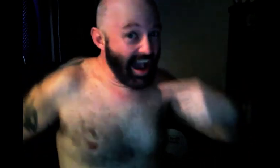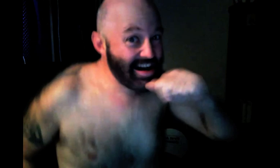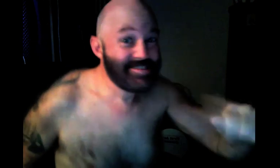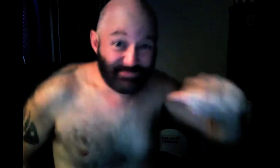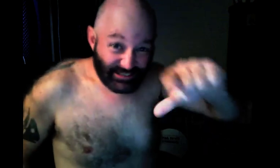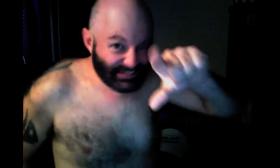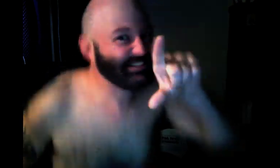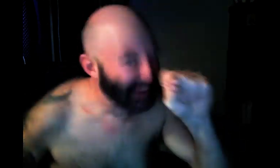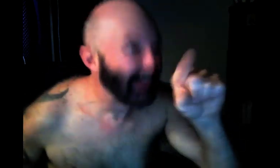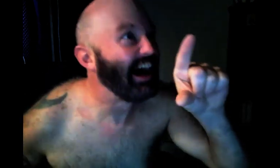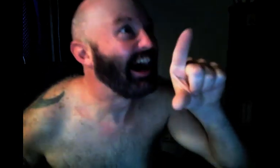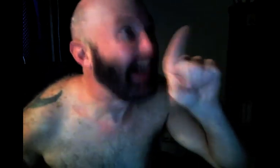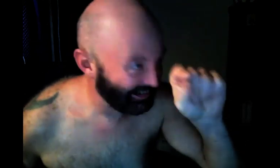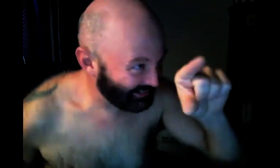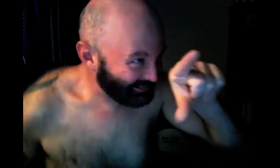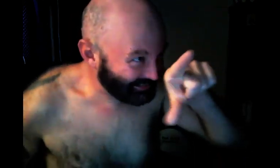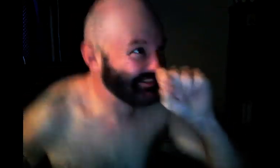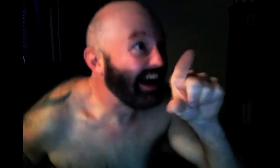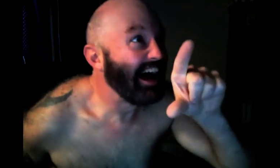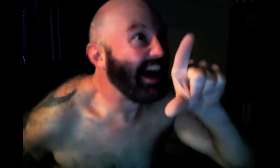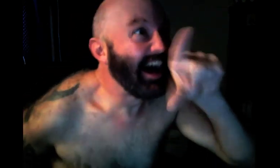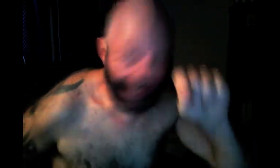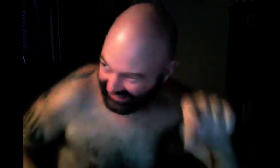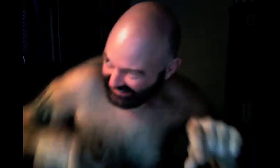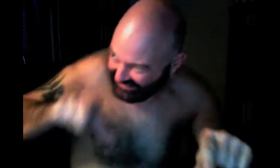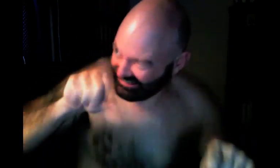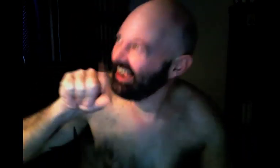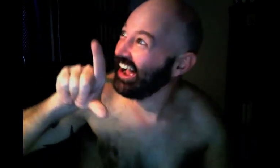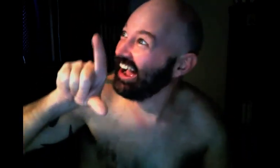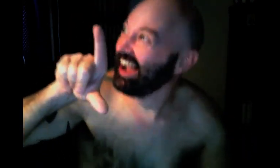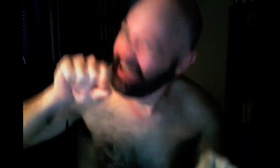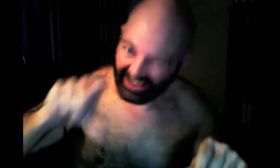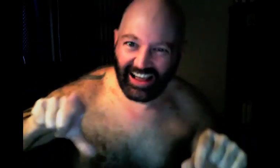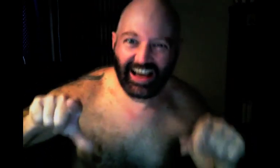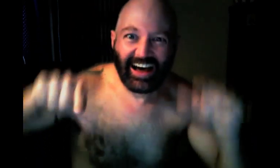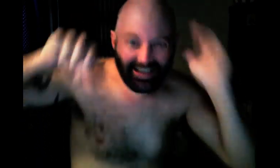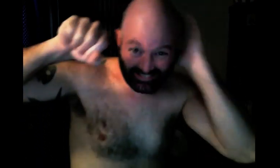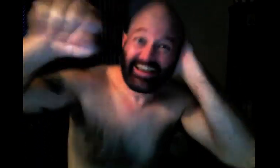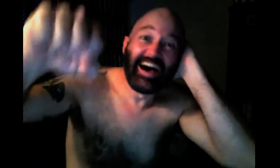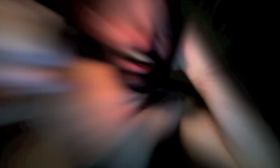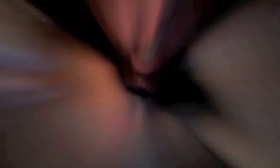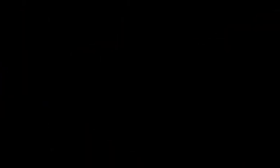Fuck you up! Thank you.